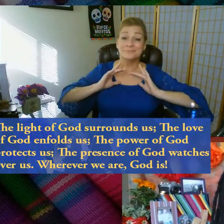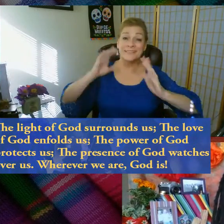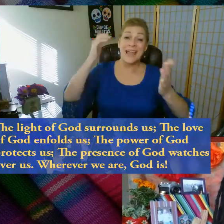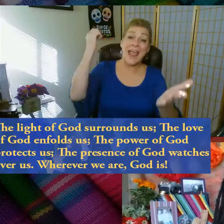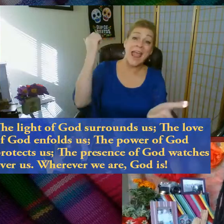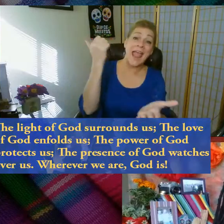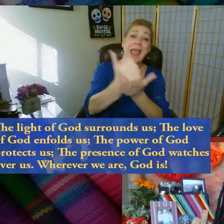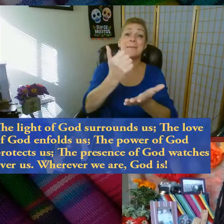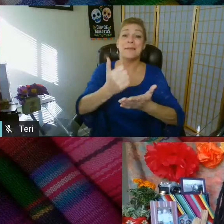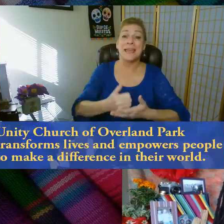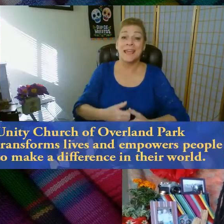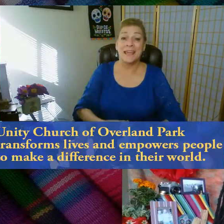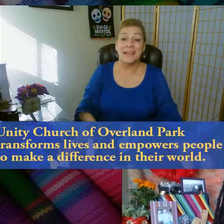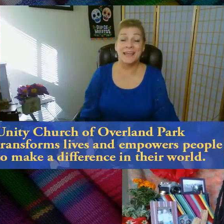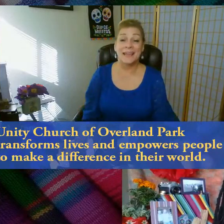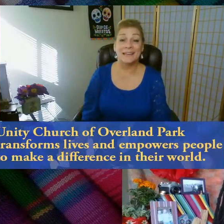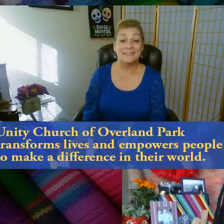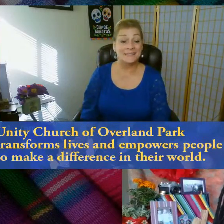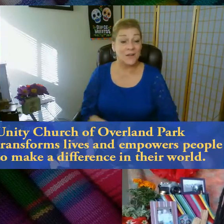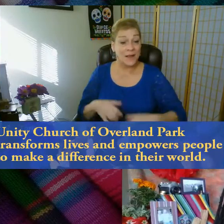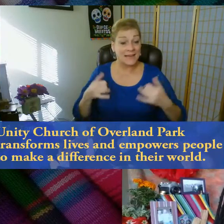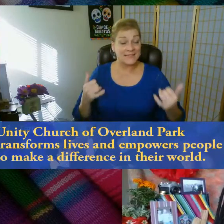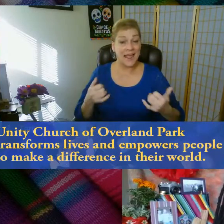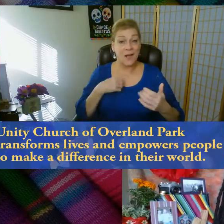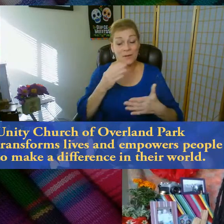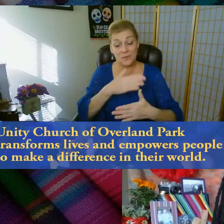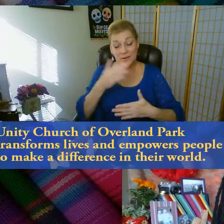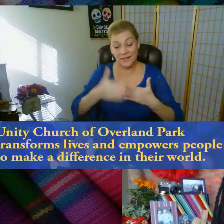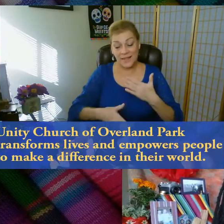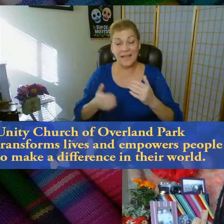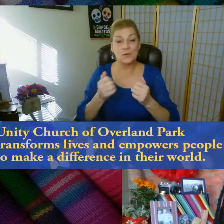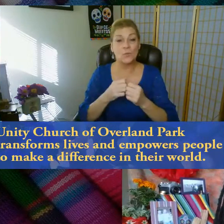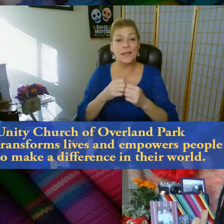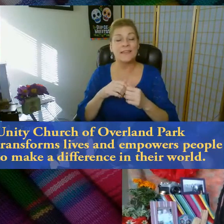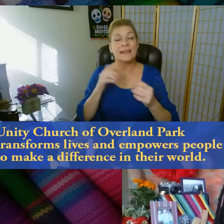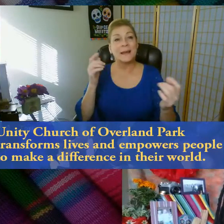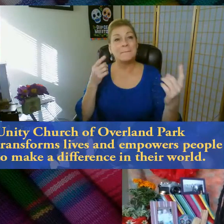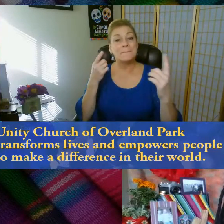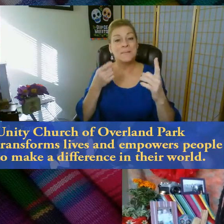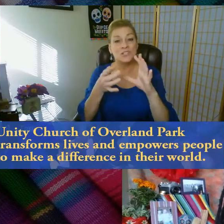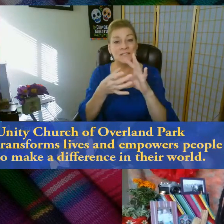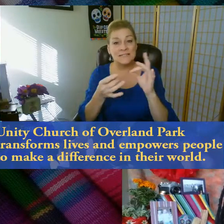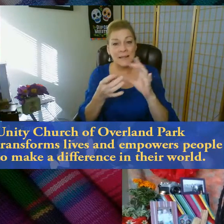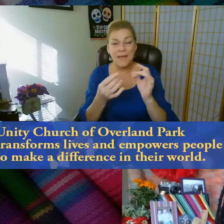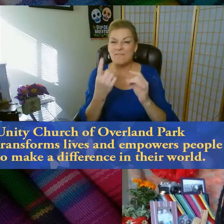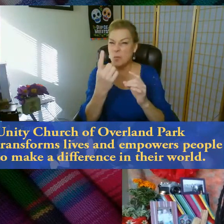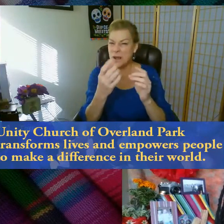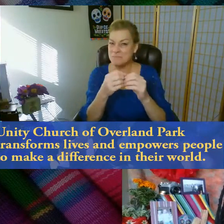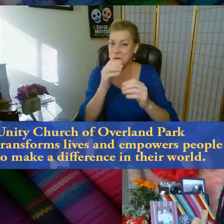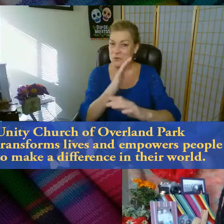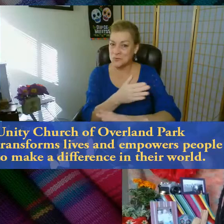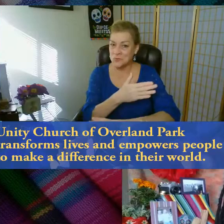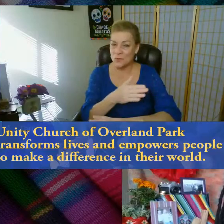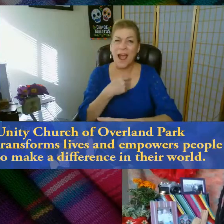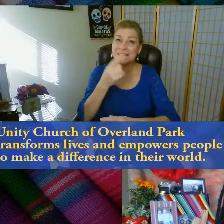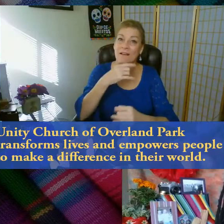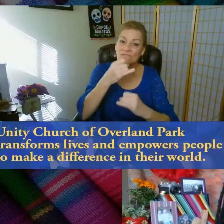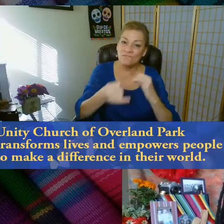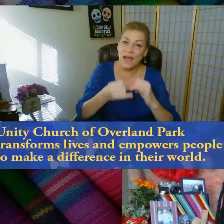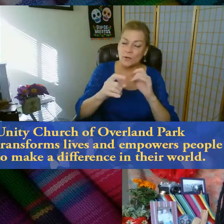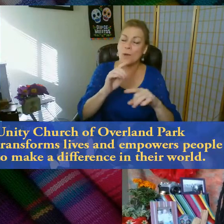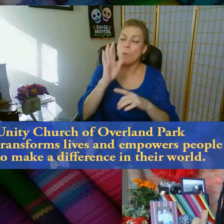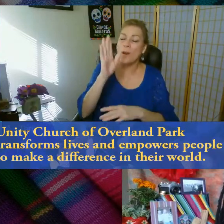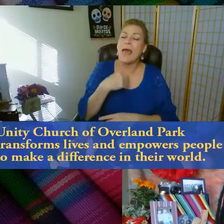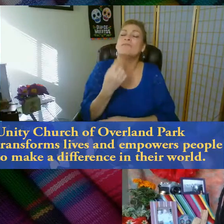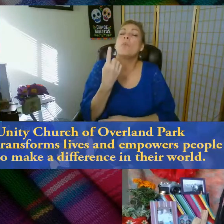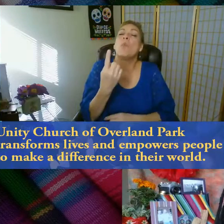to that. And so now we will close with our mission statement, and we will have one more song by Pancho. I said final song, but there's going to be one